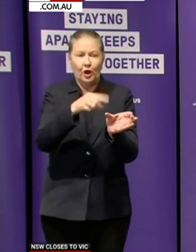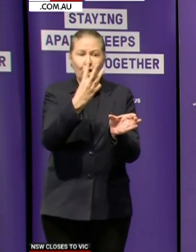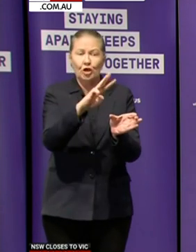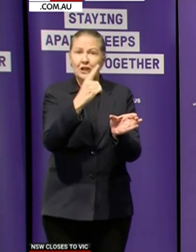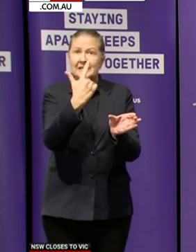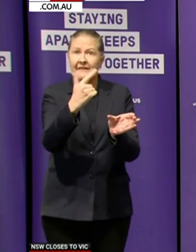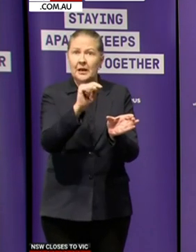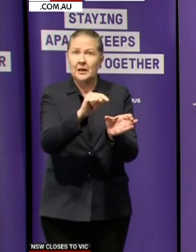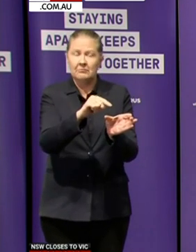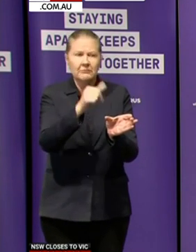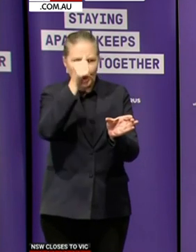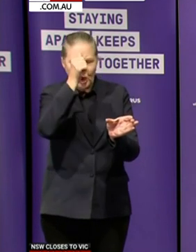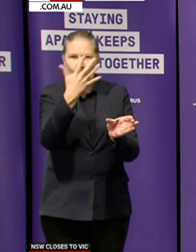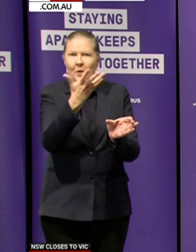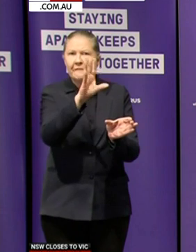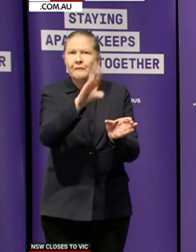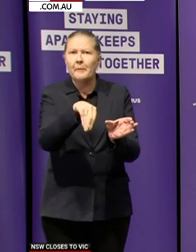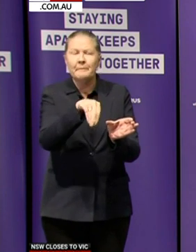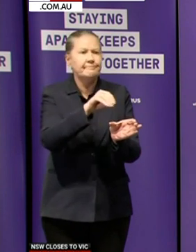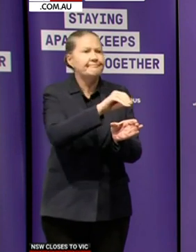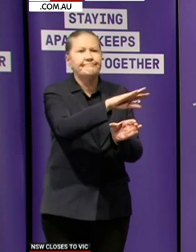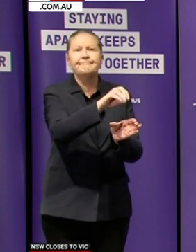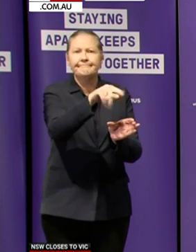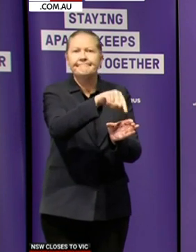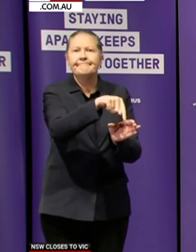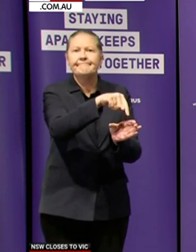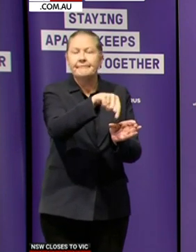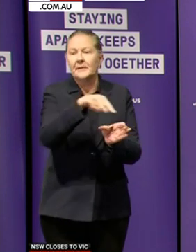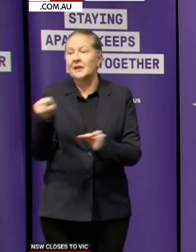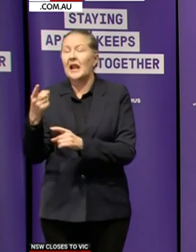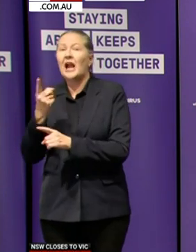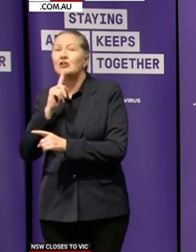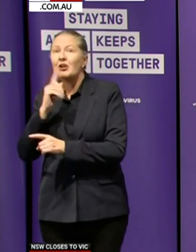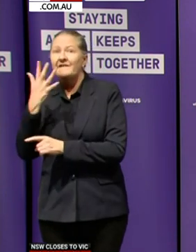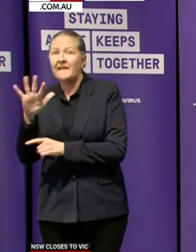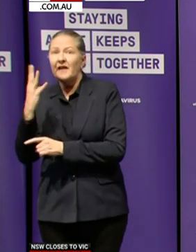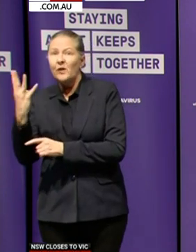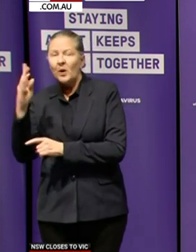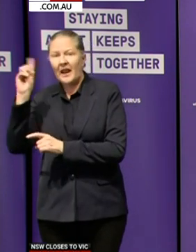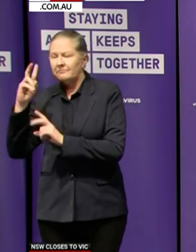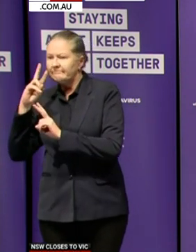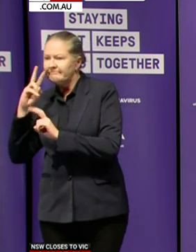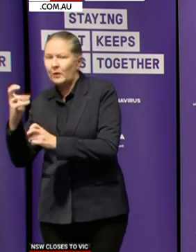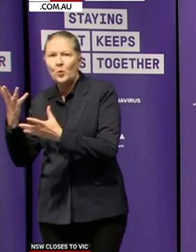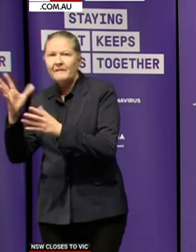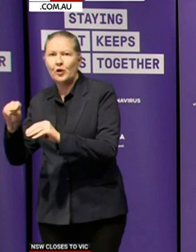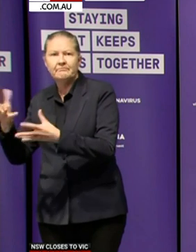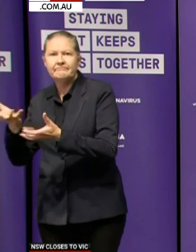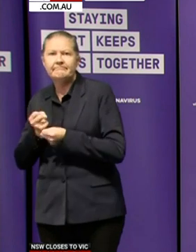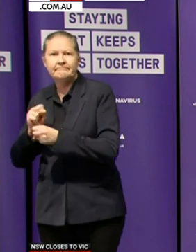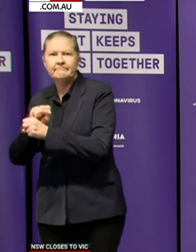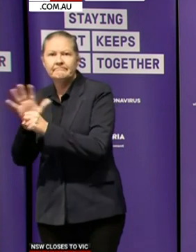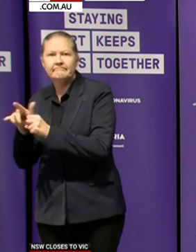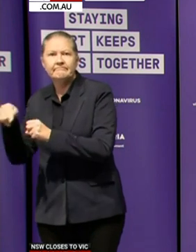connected to known and contained outbreaks, and 154 cases that are currently under investigation by our public health